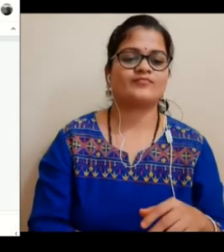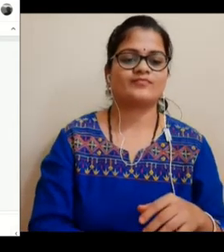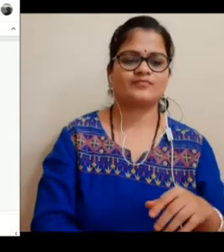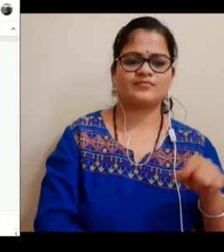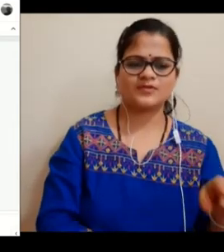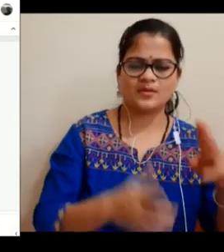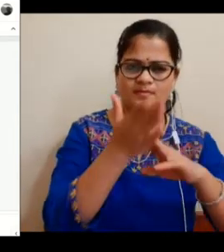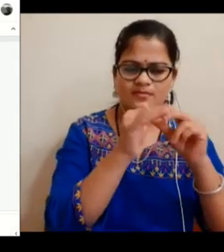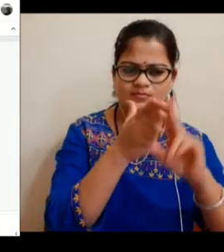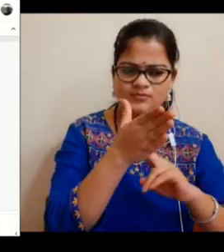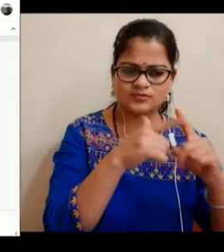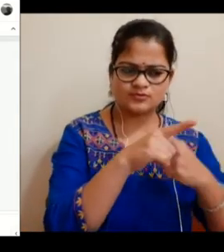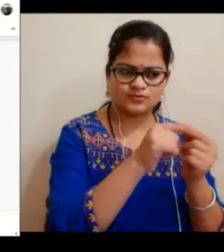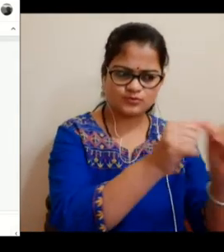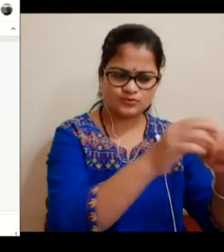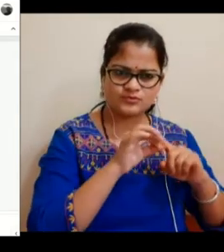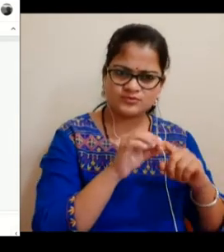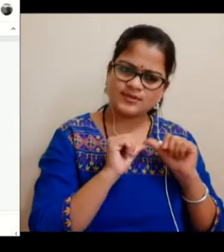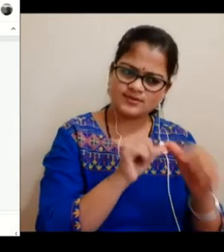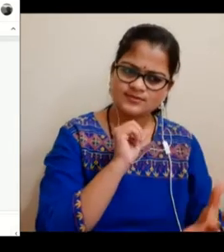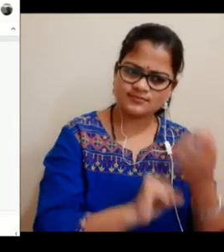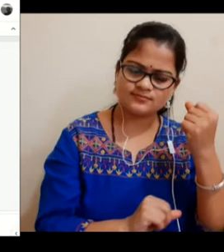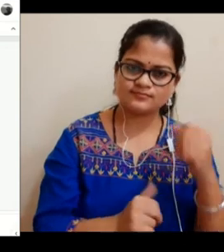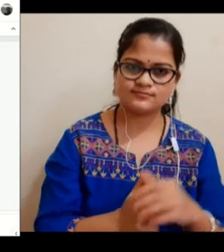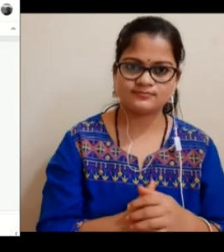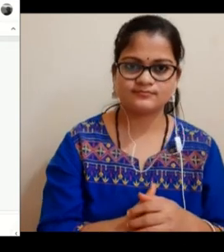Did that answer your question, Manju?